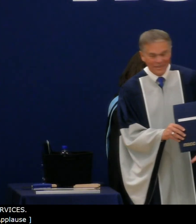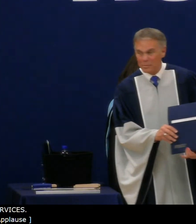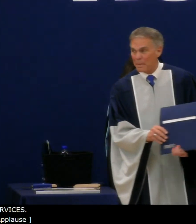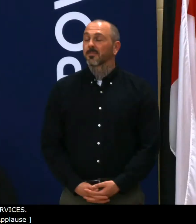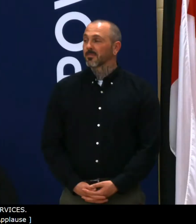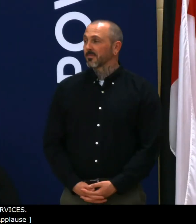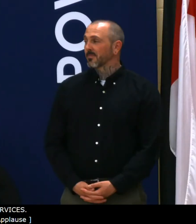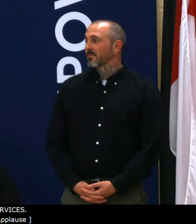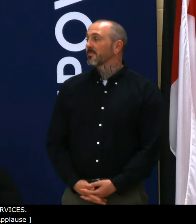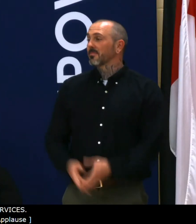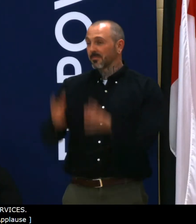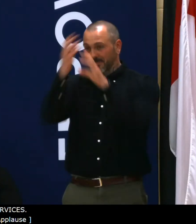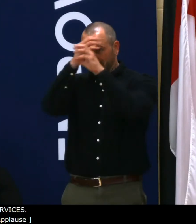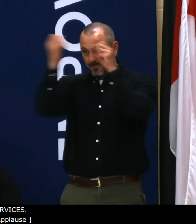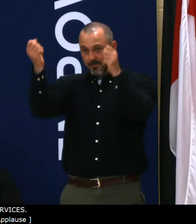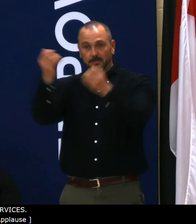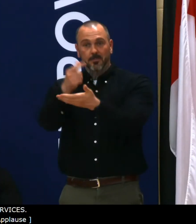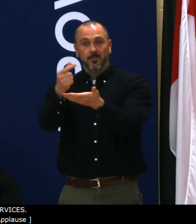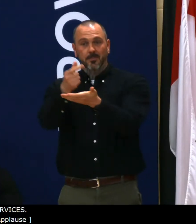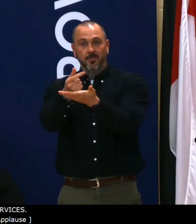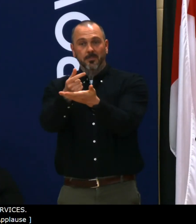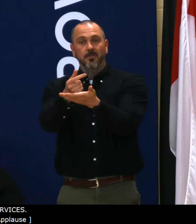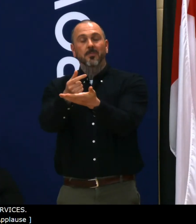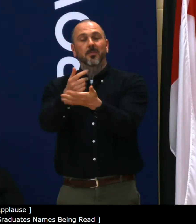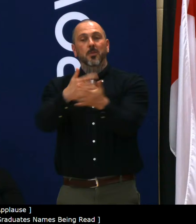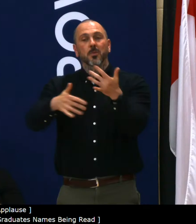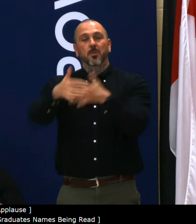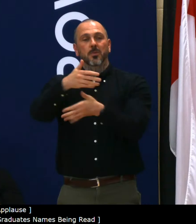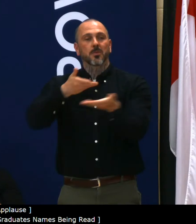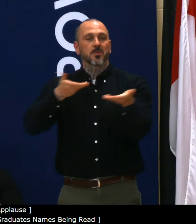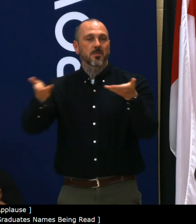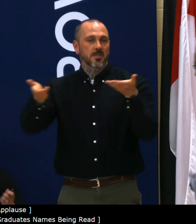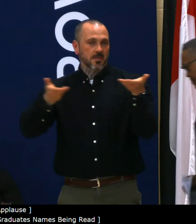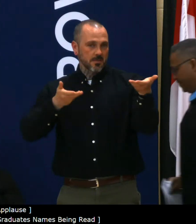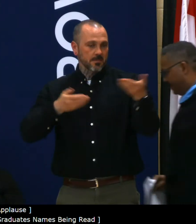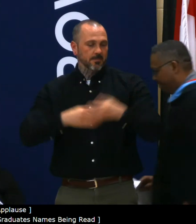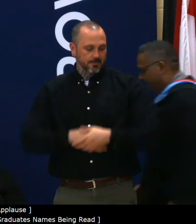Mr. President, the graduates in social services.